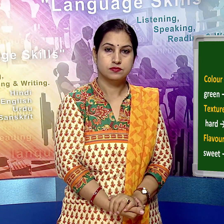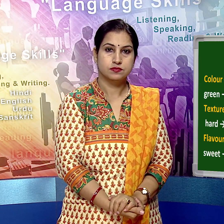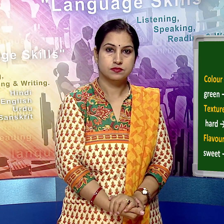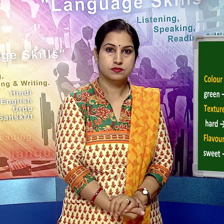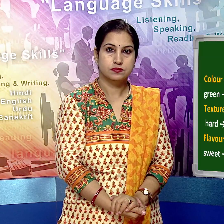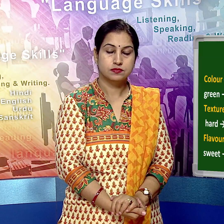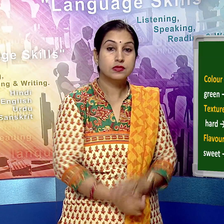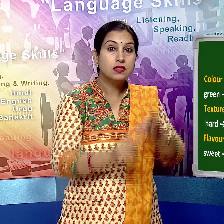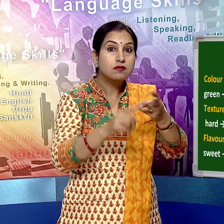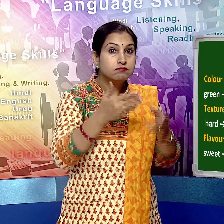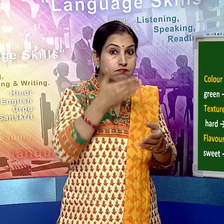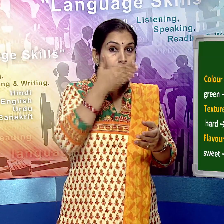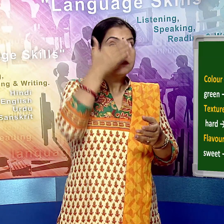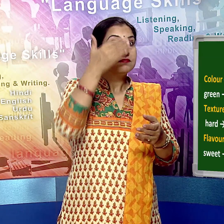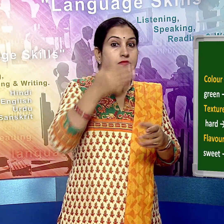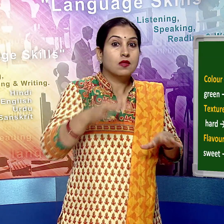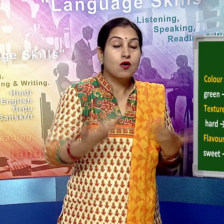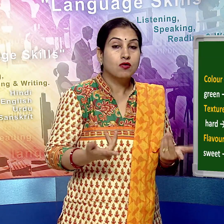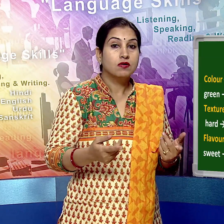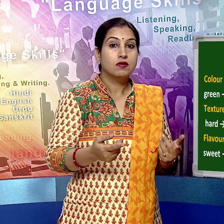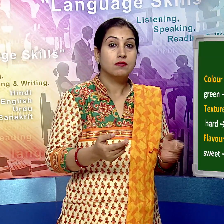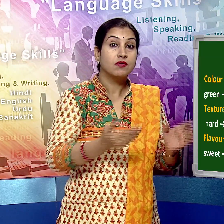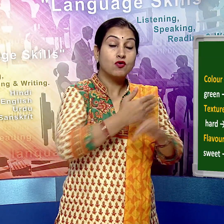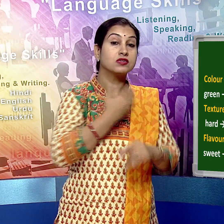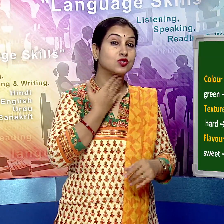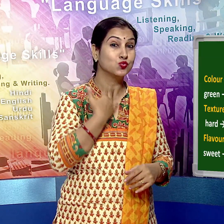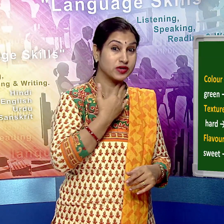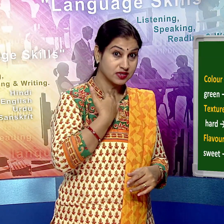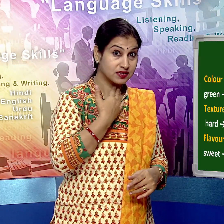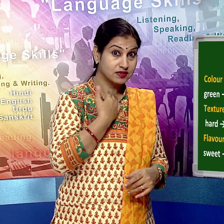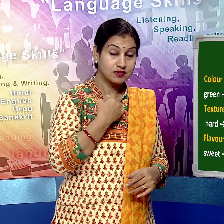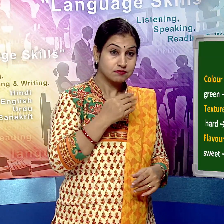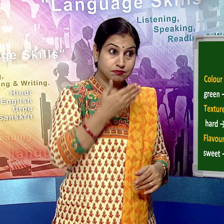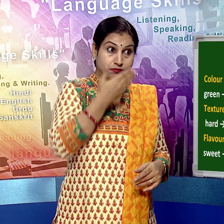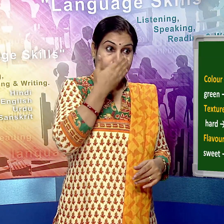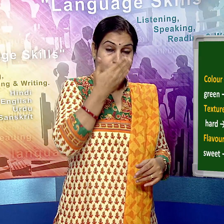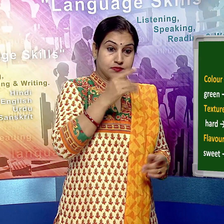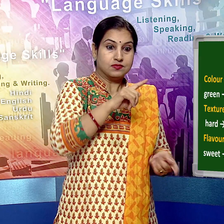And flavor, it changes from sweet to offensive.